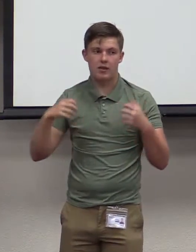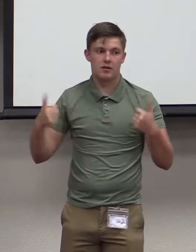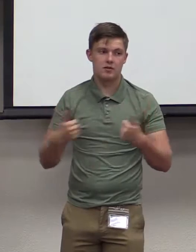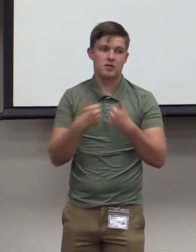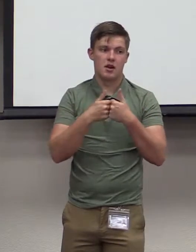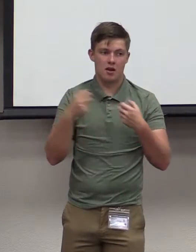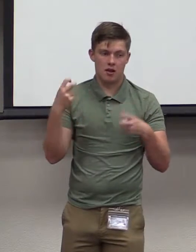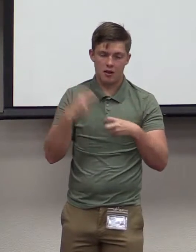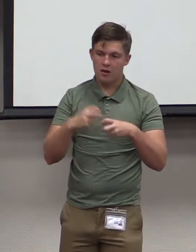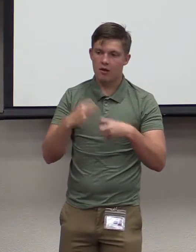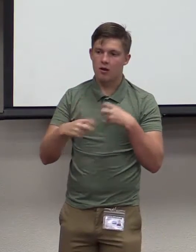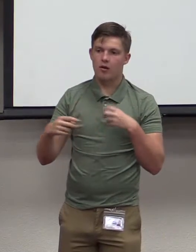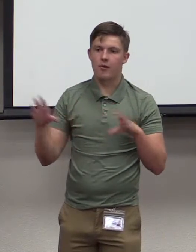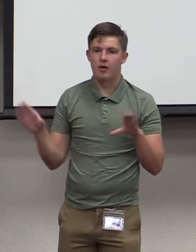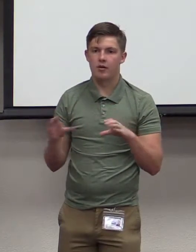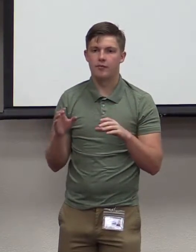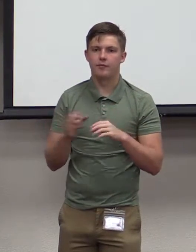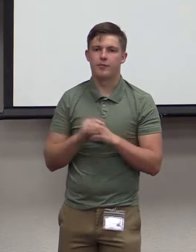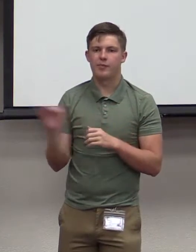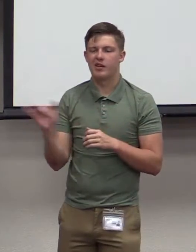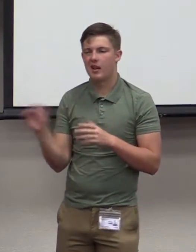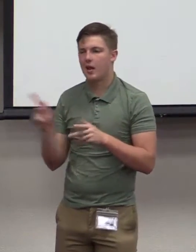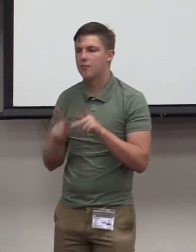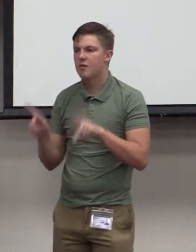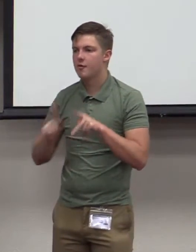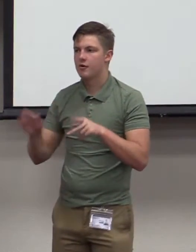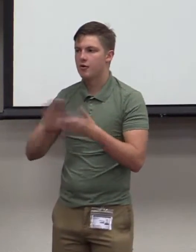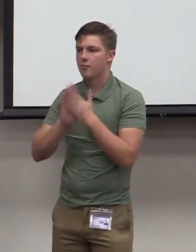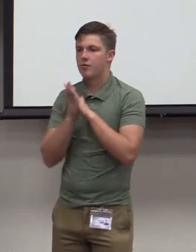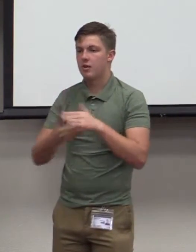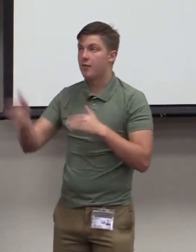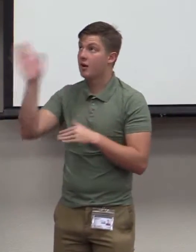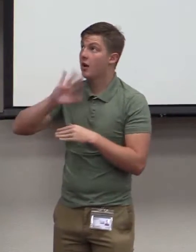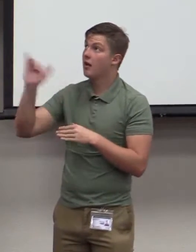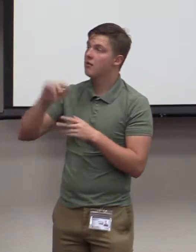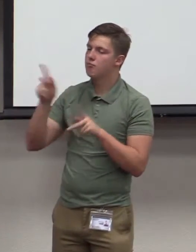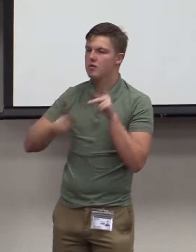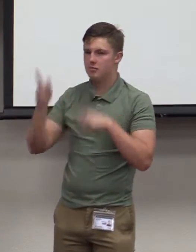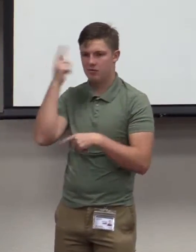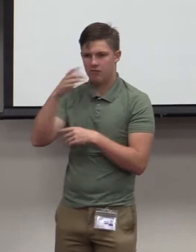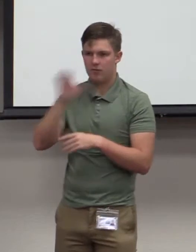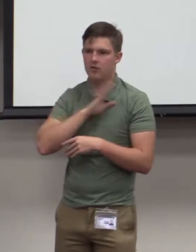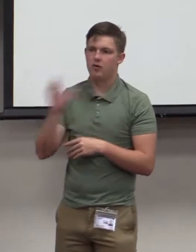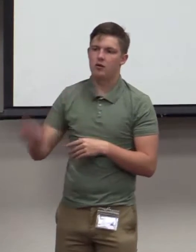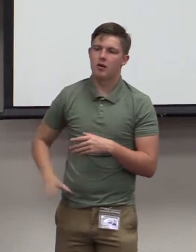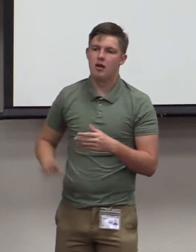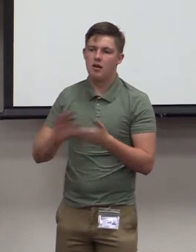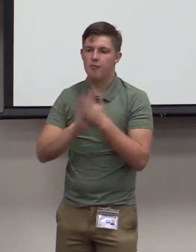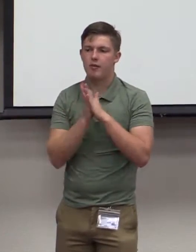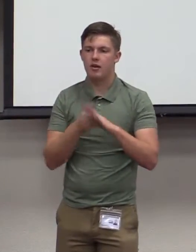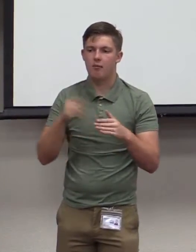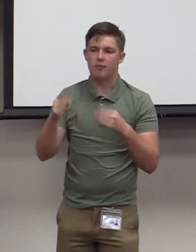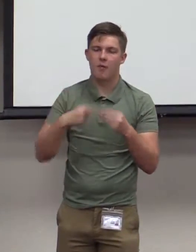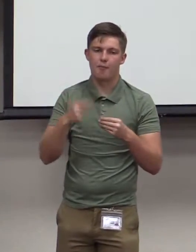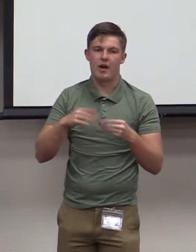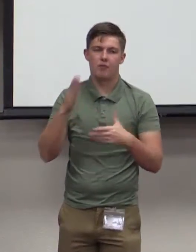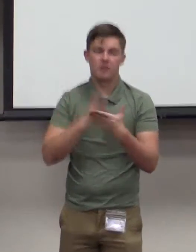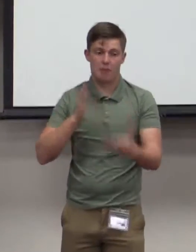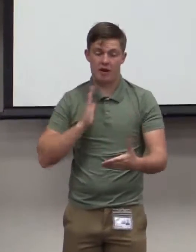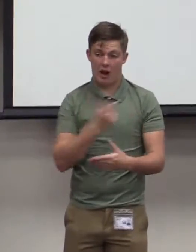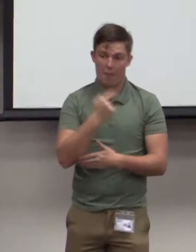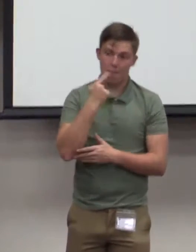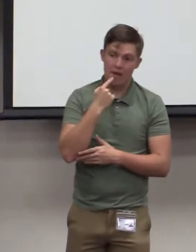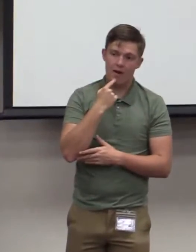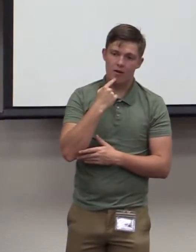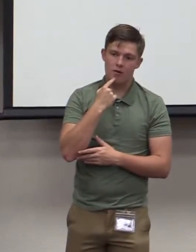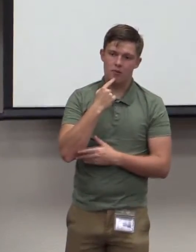difficulties of being people who are becoming godly people for Christ, it becomes about stopping our mouth from